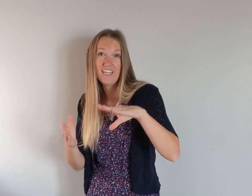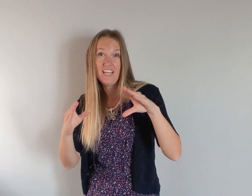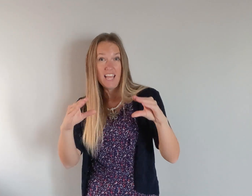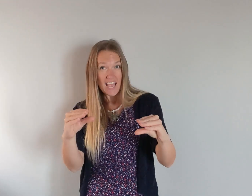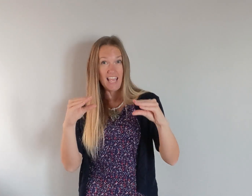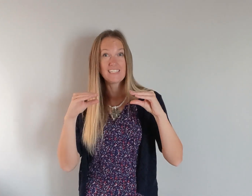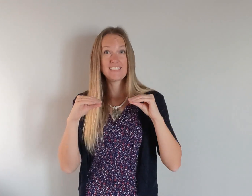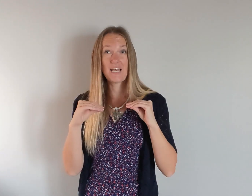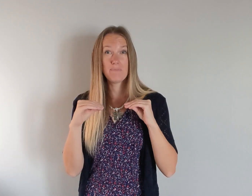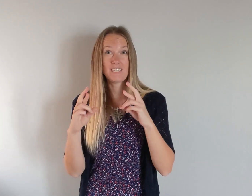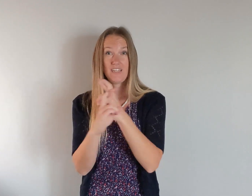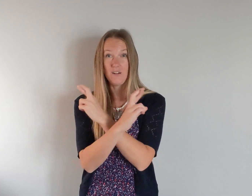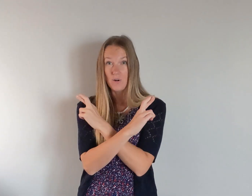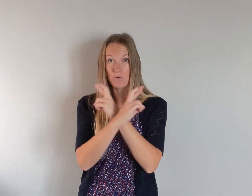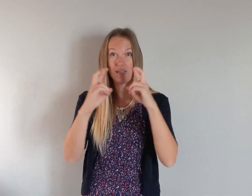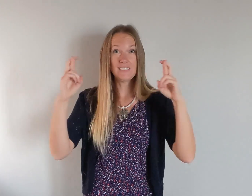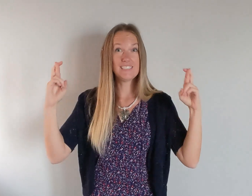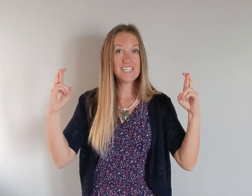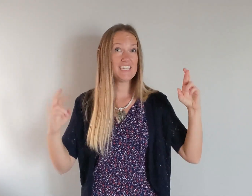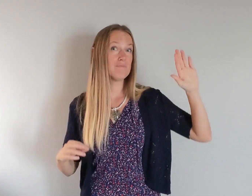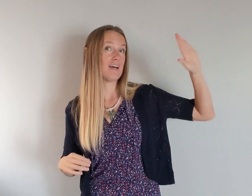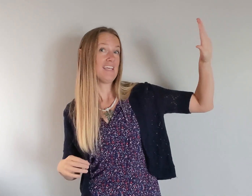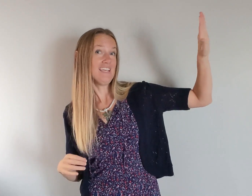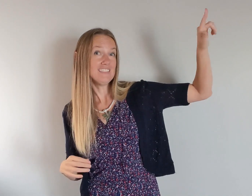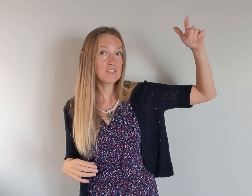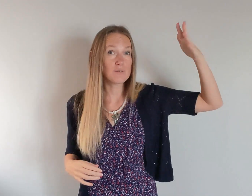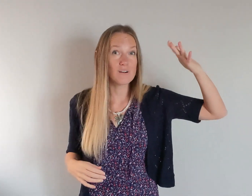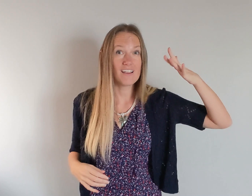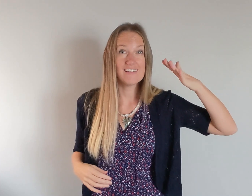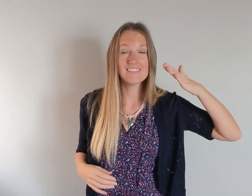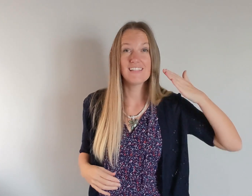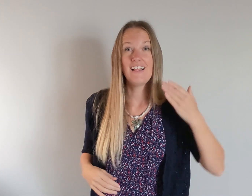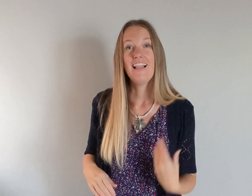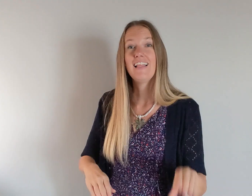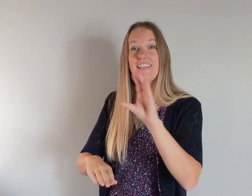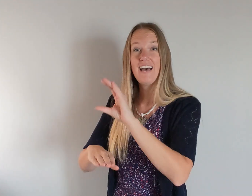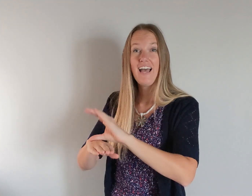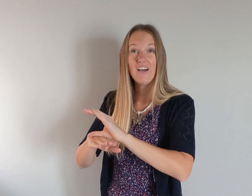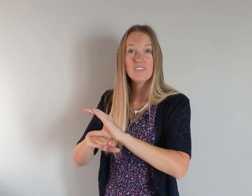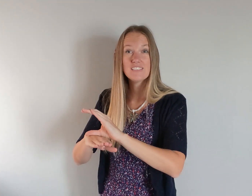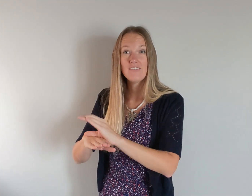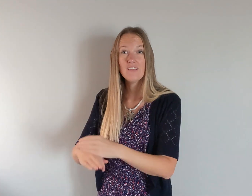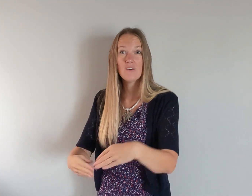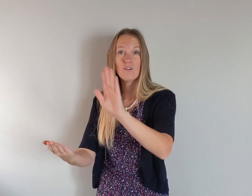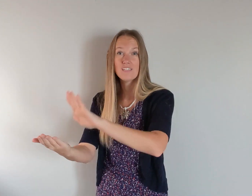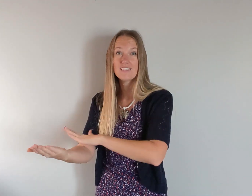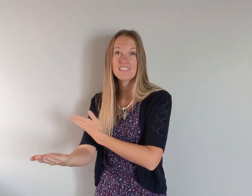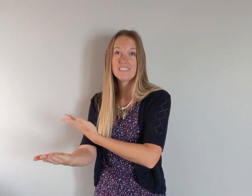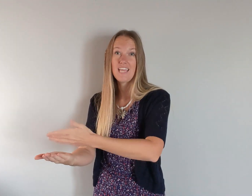forgiven, accepted, redeemed by His grace. Let the house of the Lord